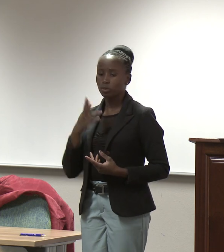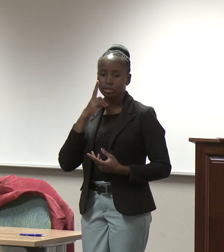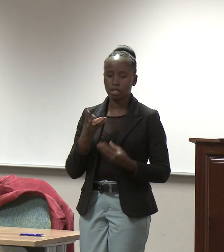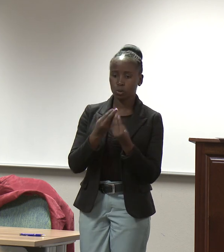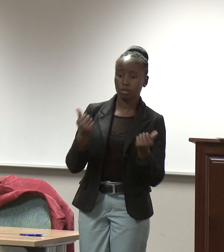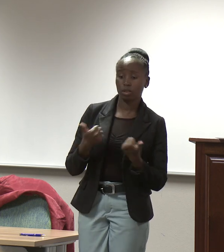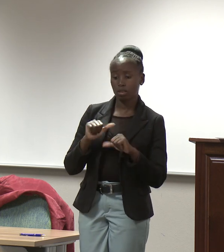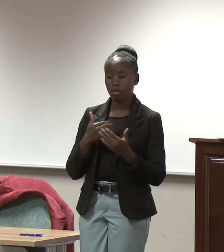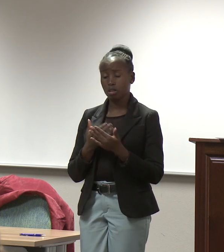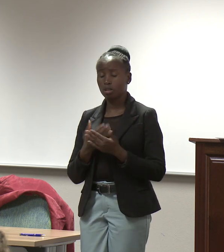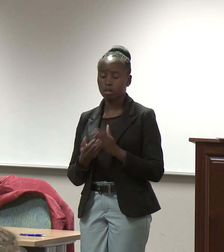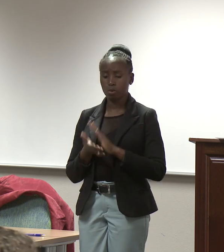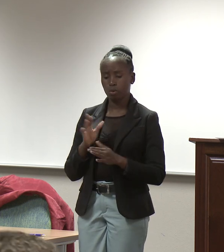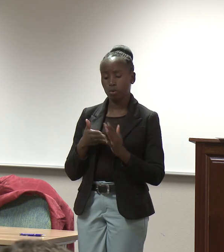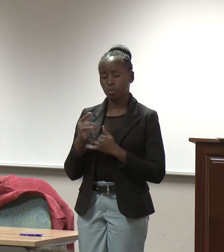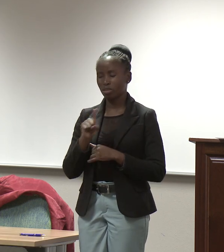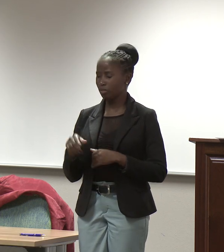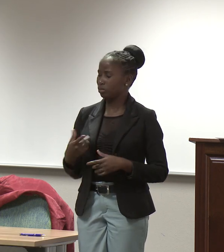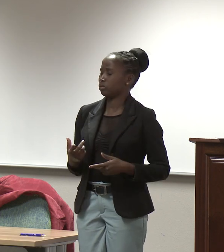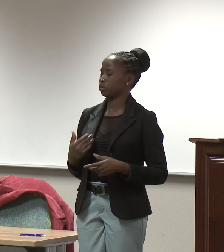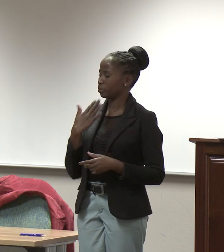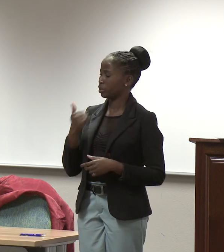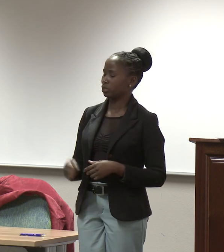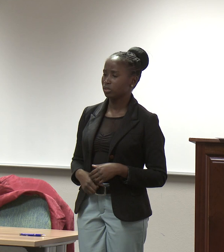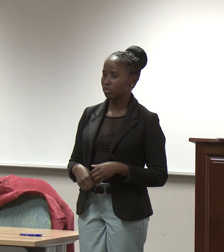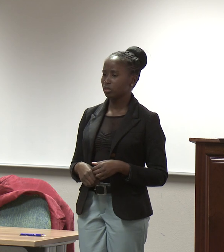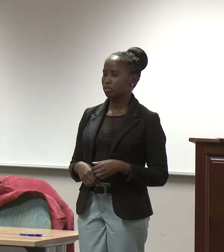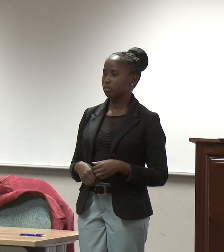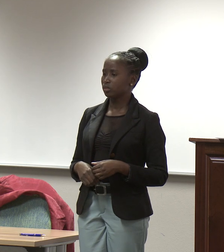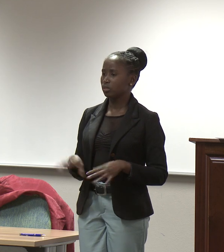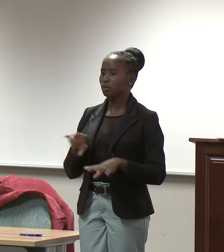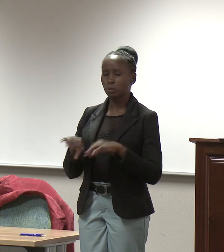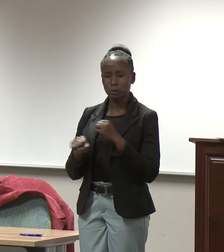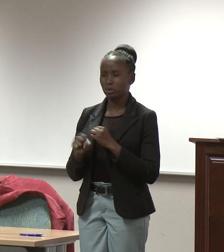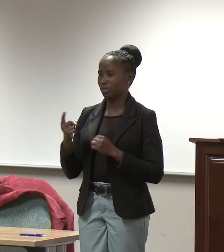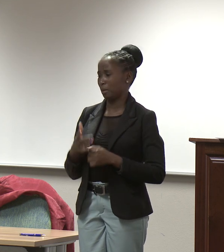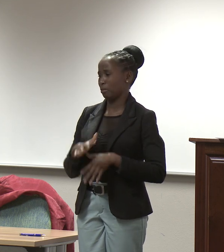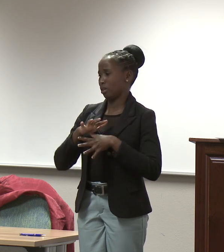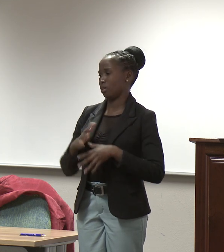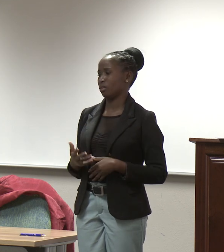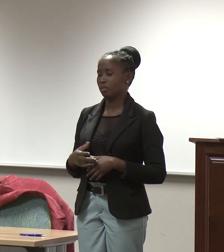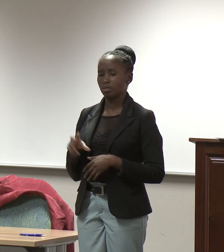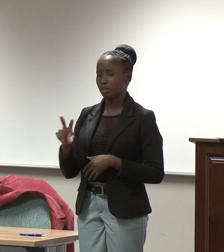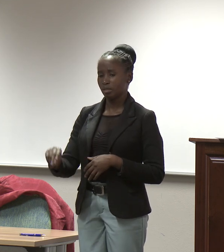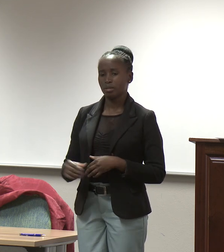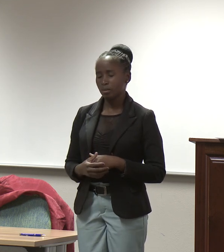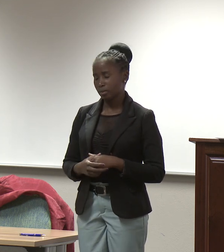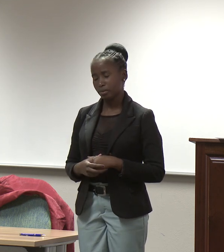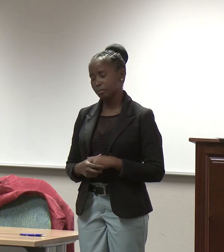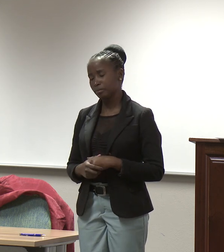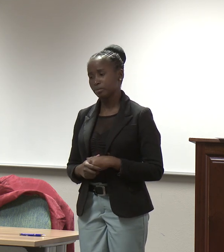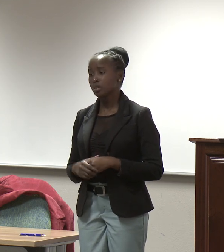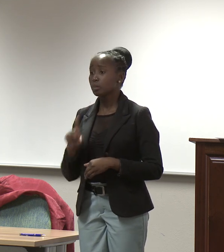go through them. I said, no, please, conclusions are mine. No. So I think that there are